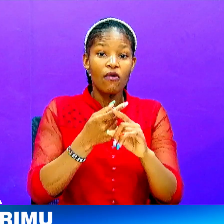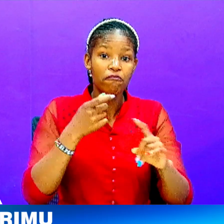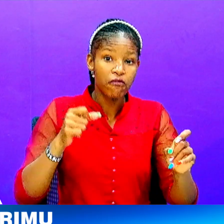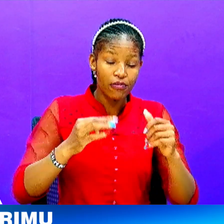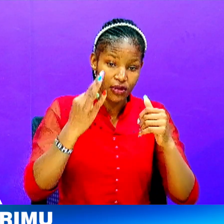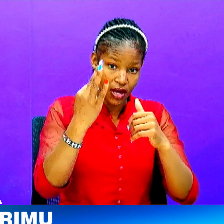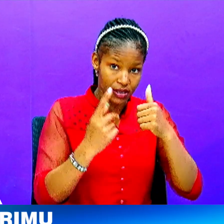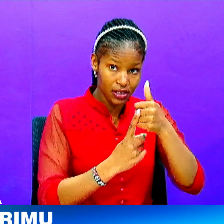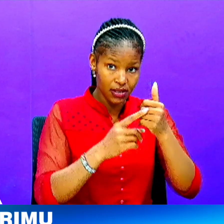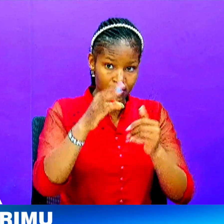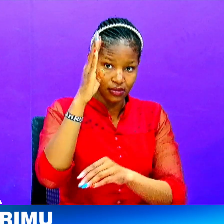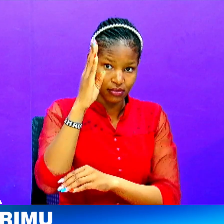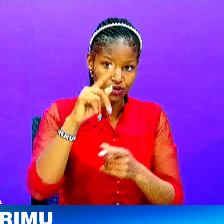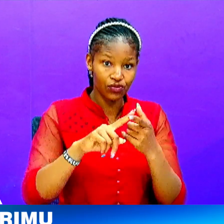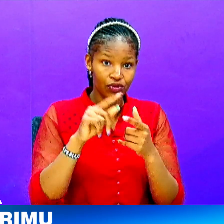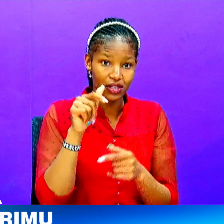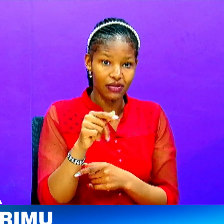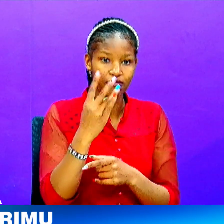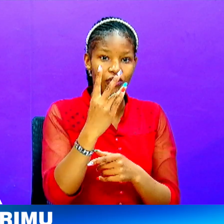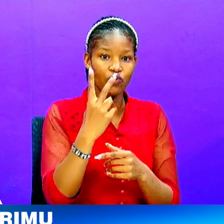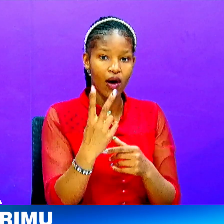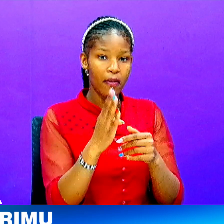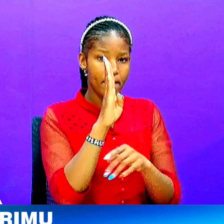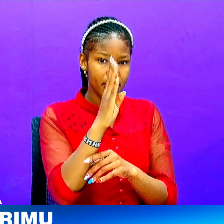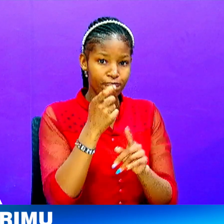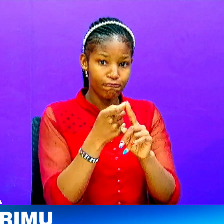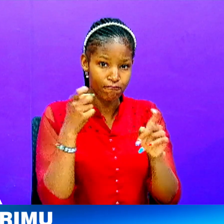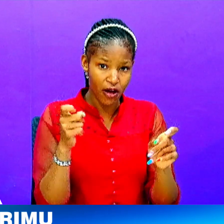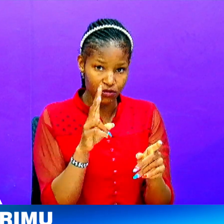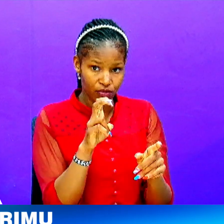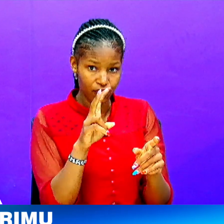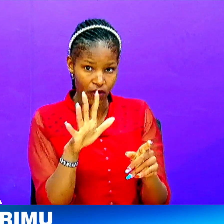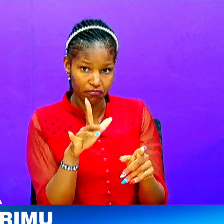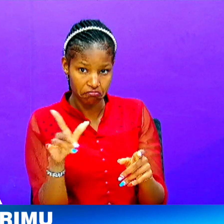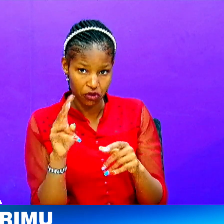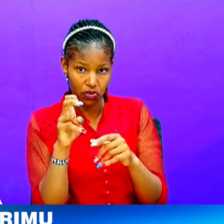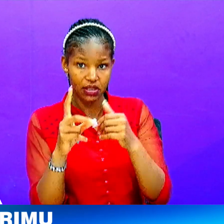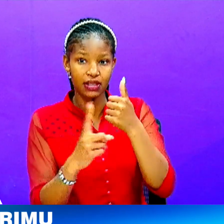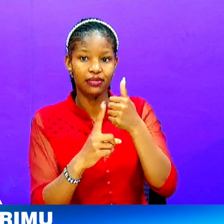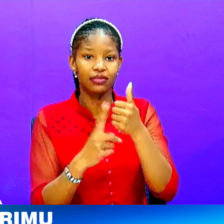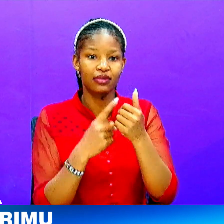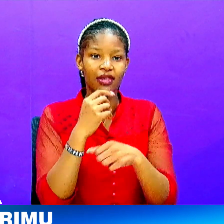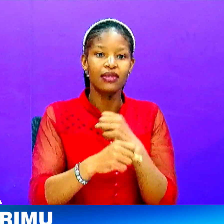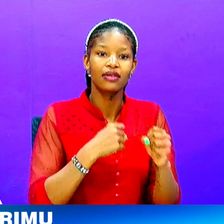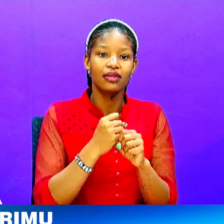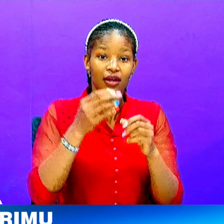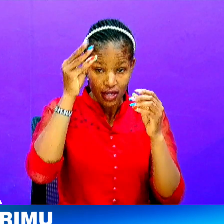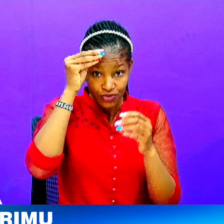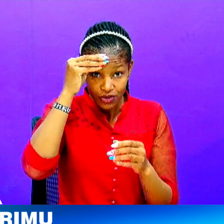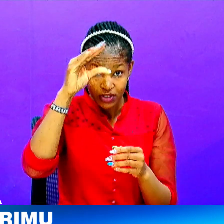billion shillings to 41 billion for the 2025-2026 academic